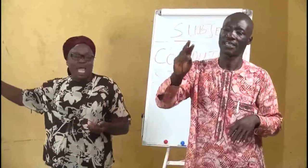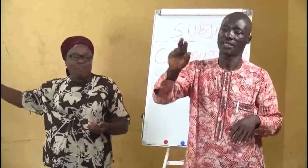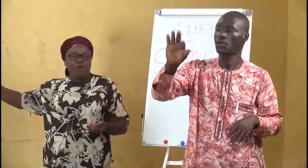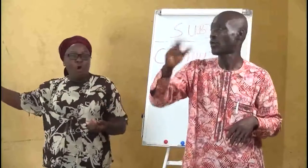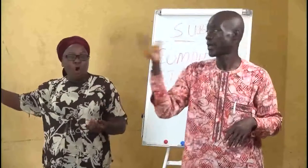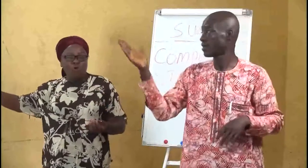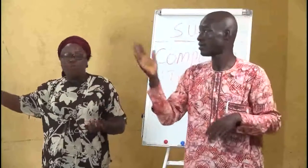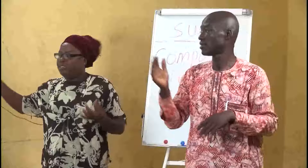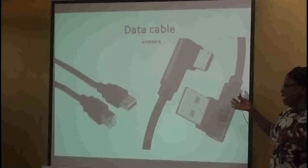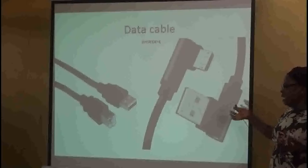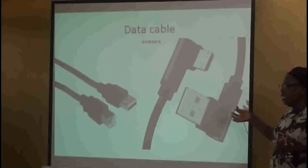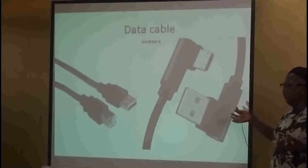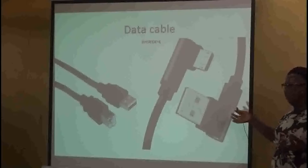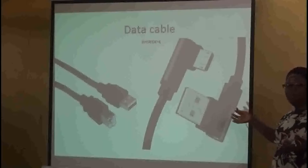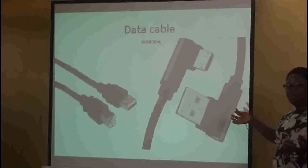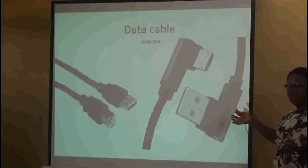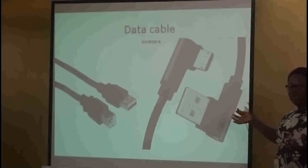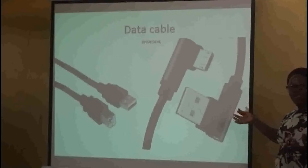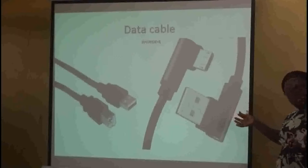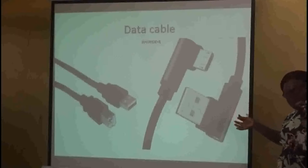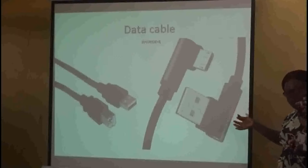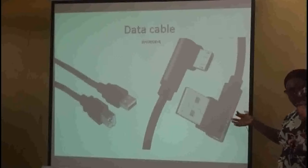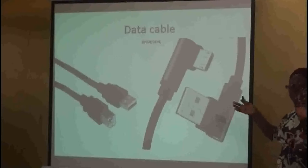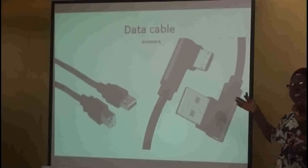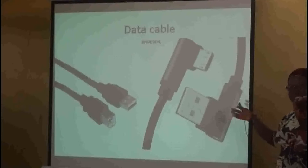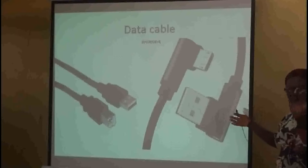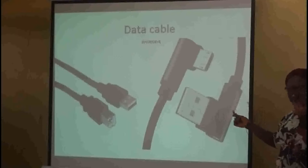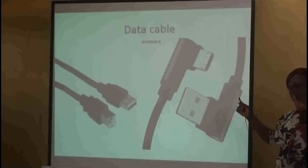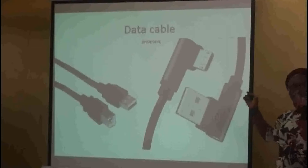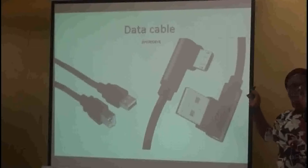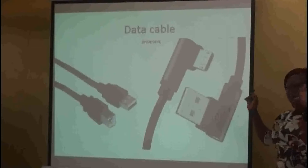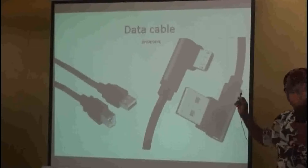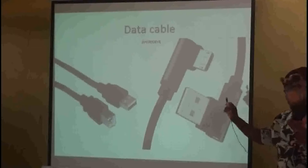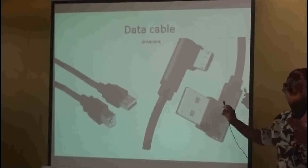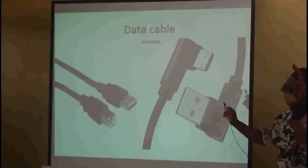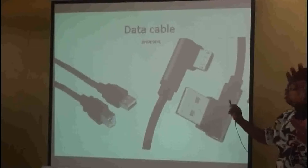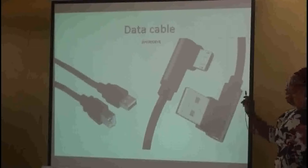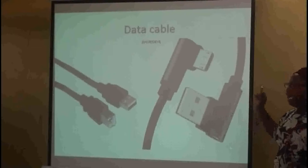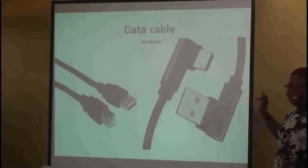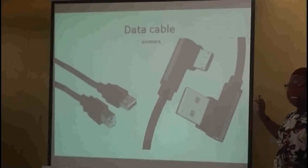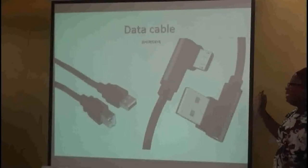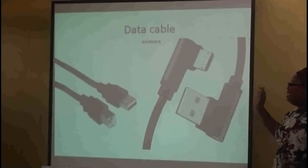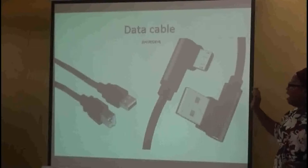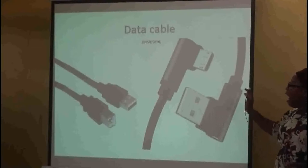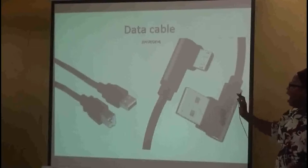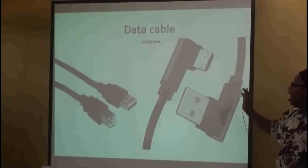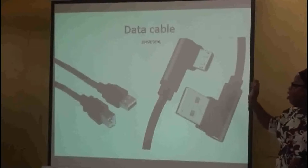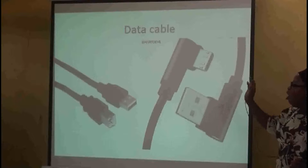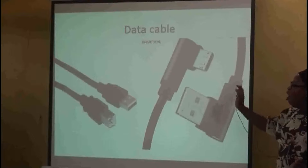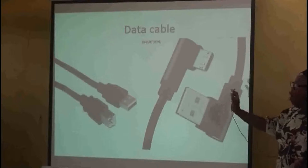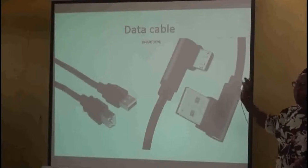another type of data cable. So let us, when you see them, you should be able to identify them that they